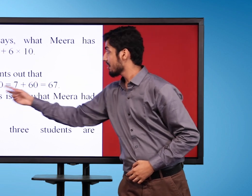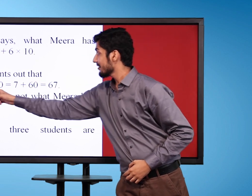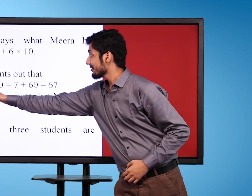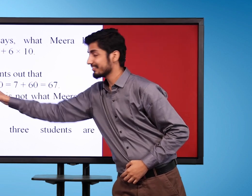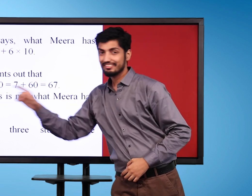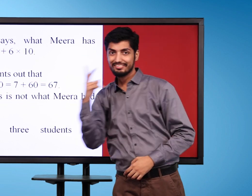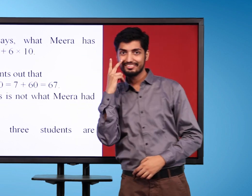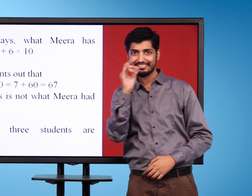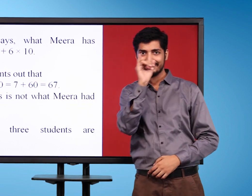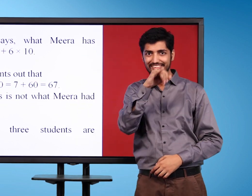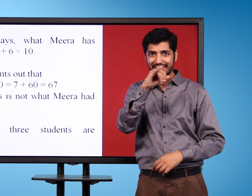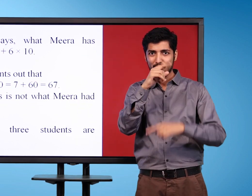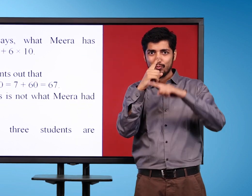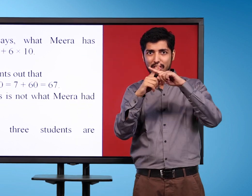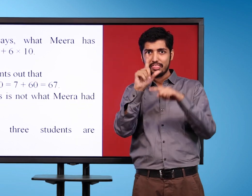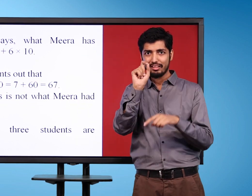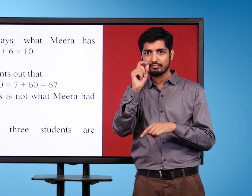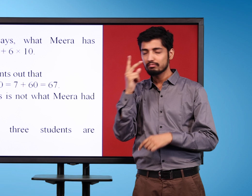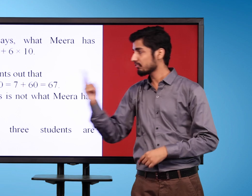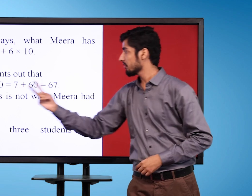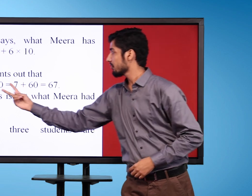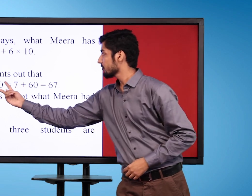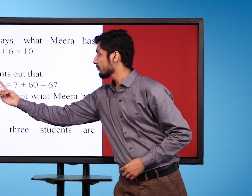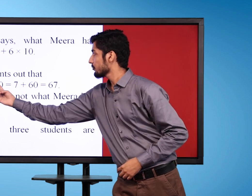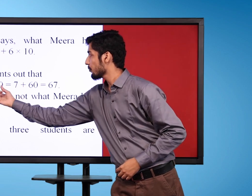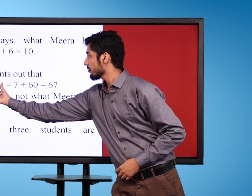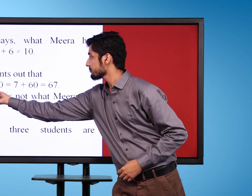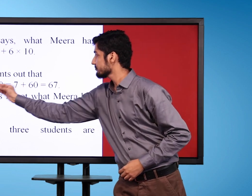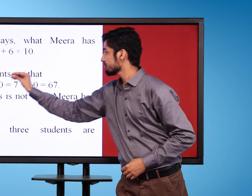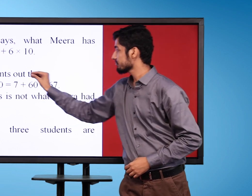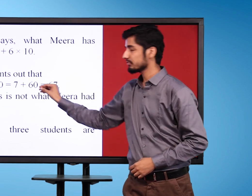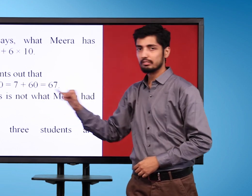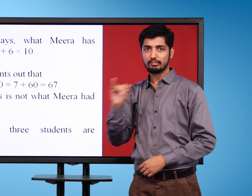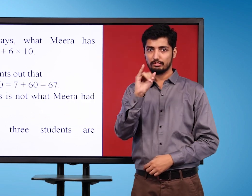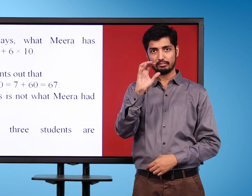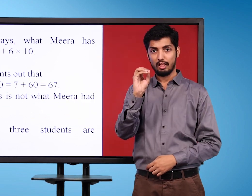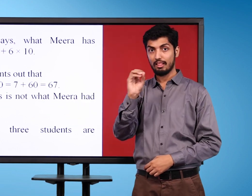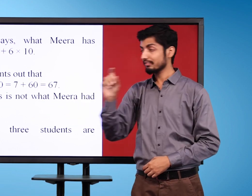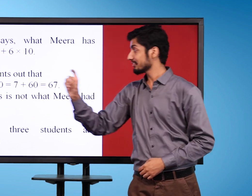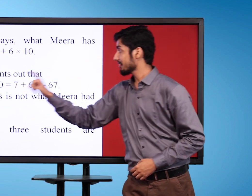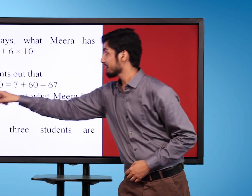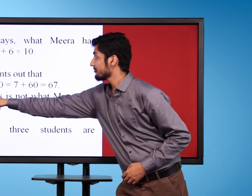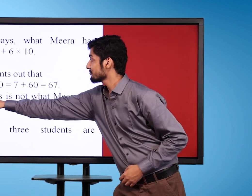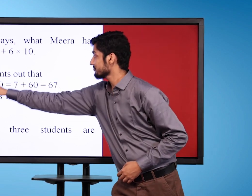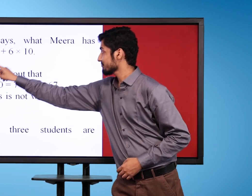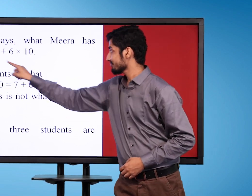67. Thus, this is not what Meera had done. All the 3 students are